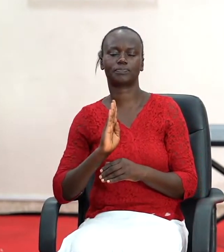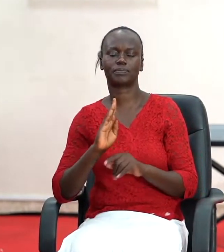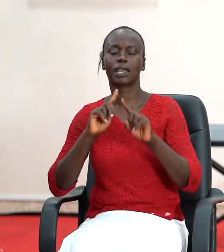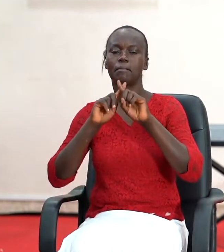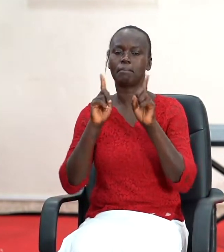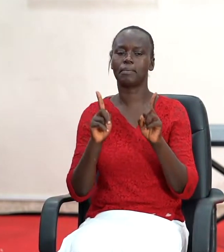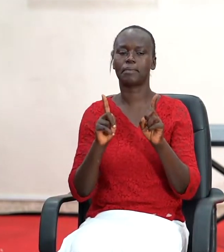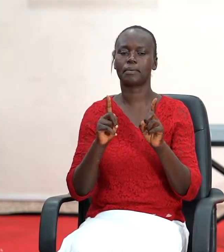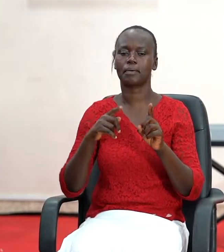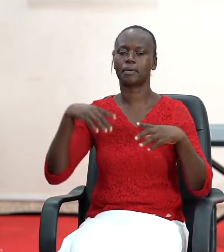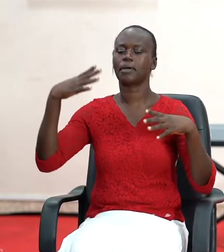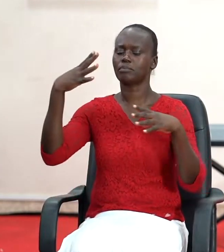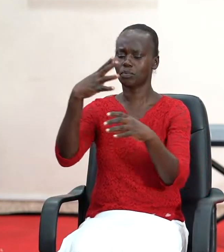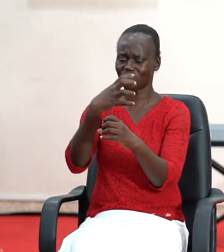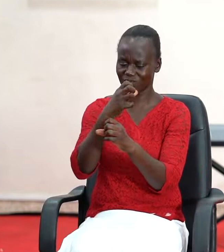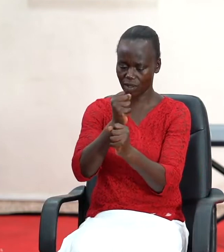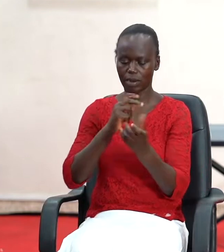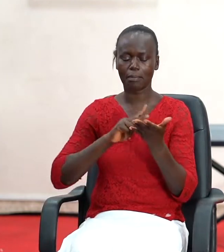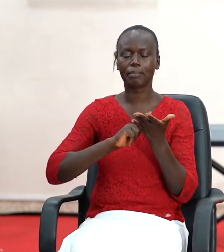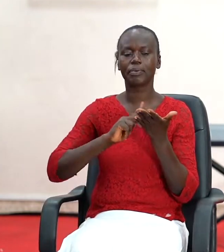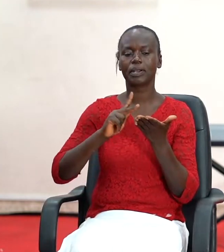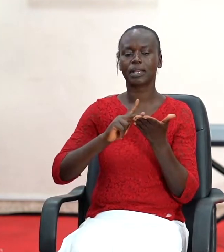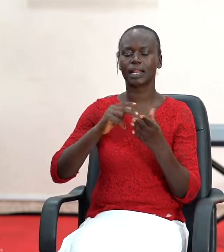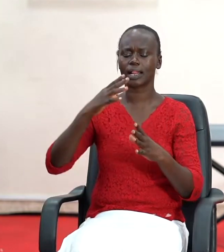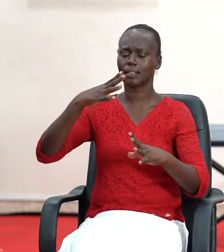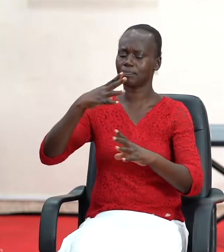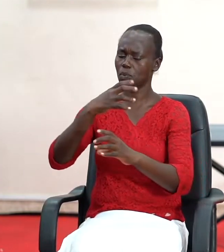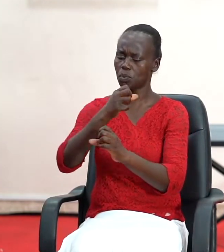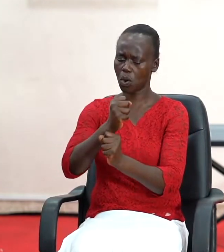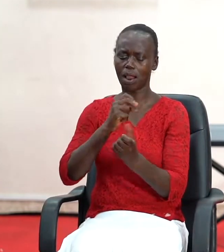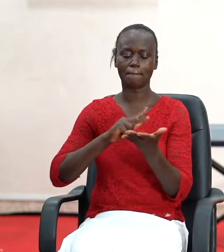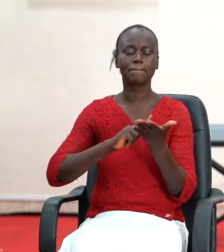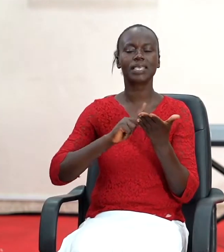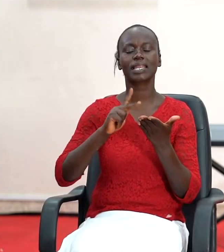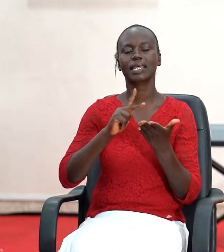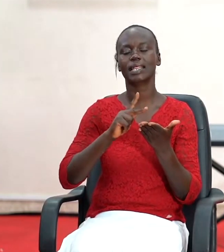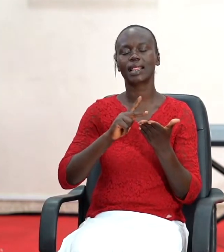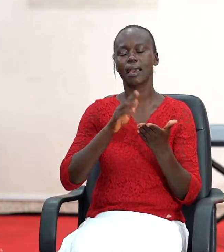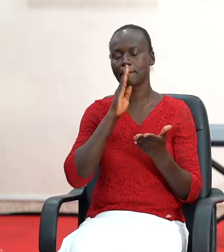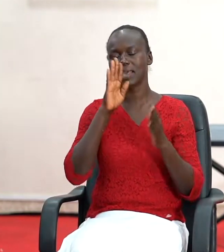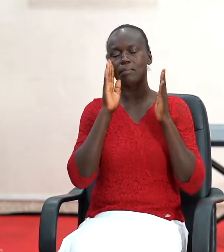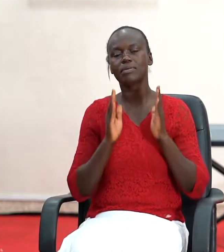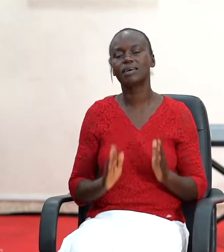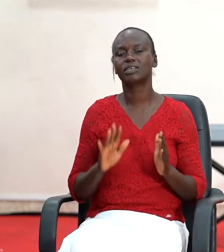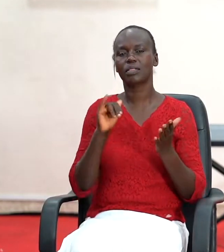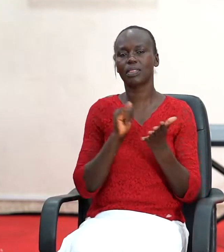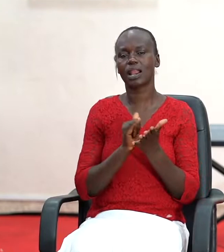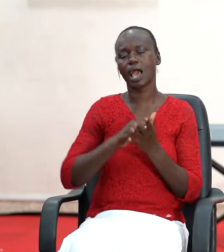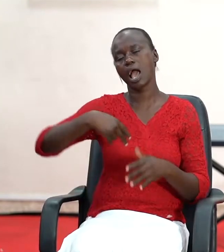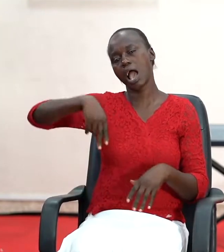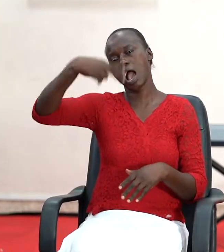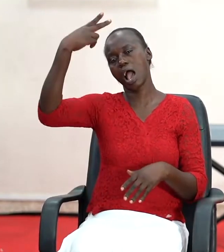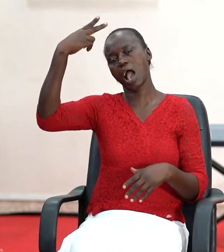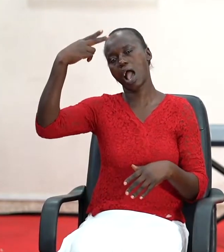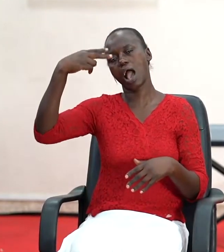But uphold purity. Uphold purity. Be a person who is of high